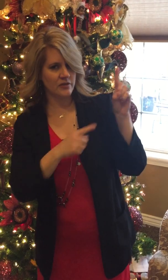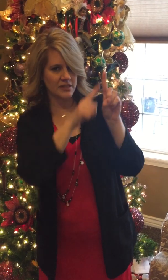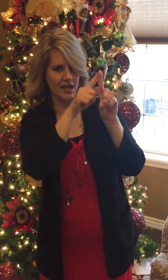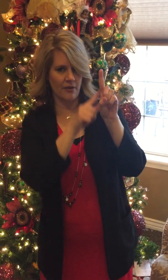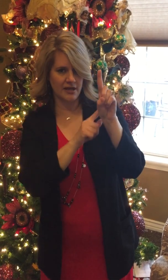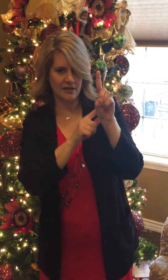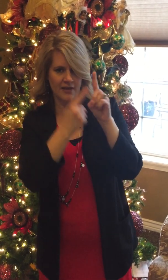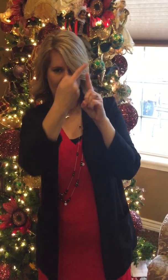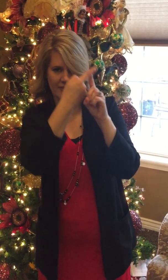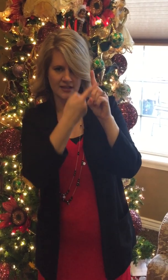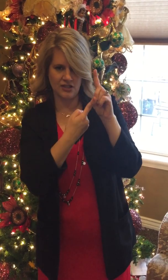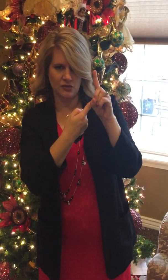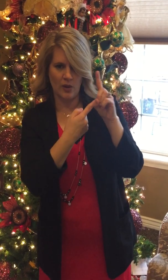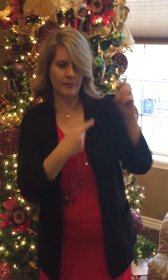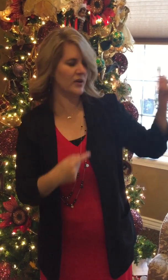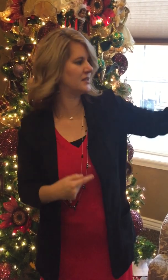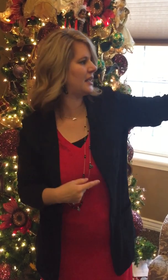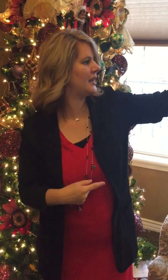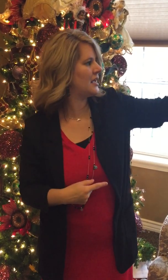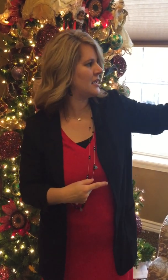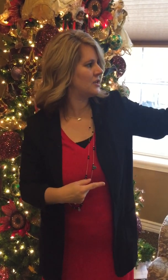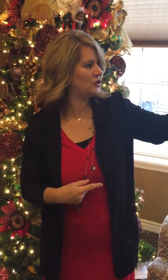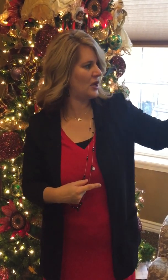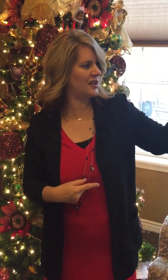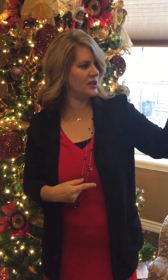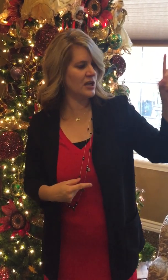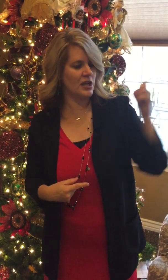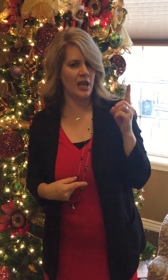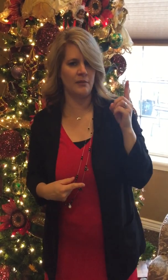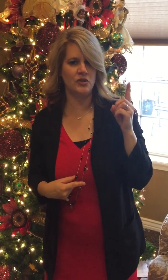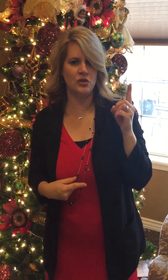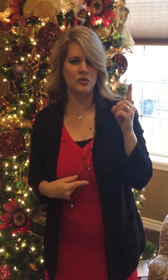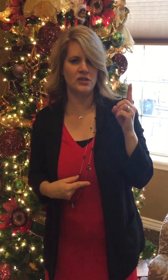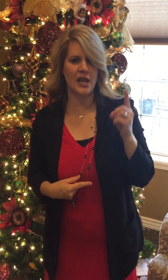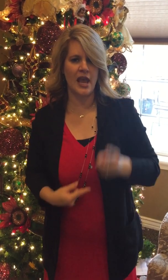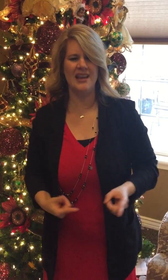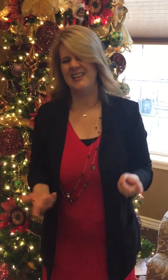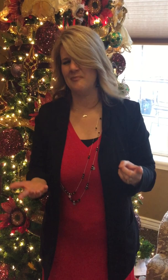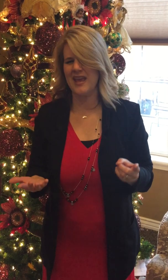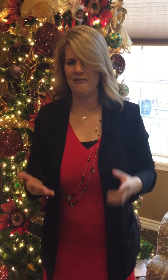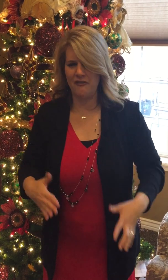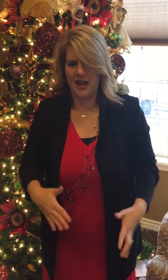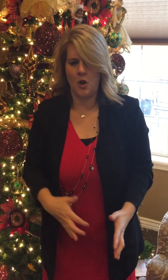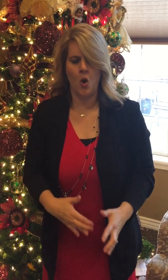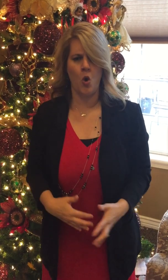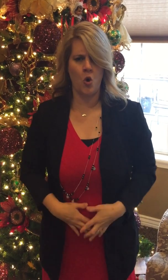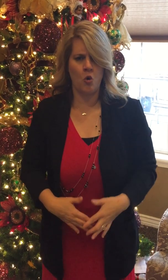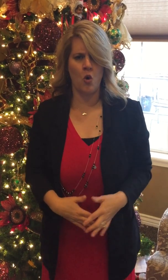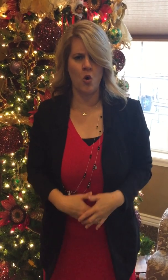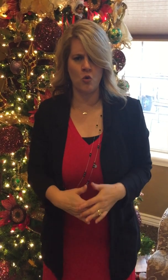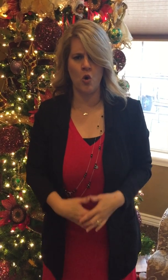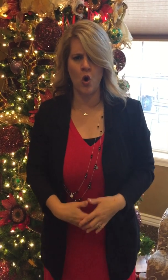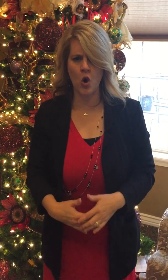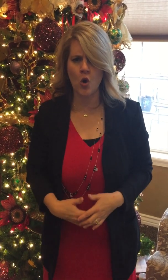see how I did that? That's just one person. Santa came to say, make it fun. Ho, ho,